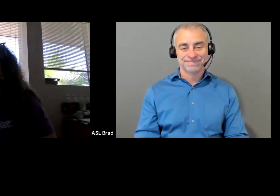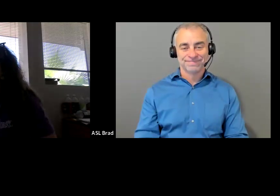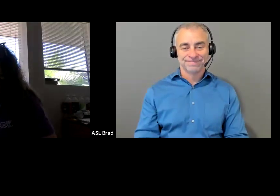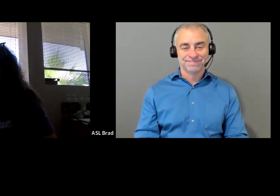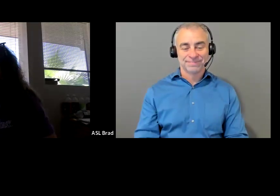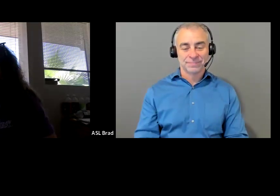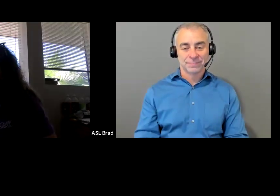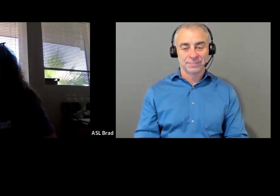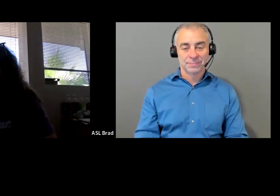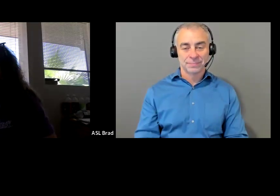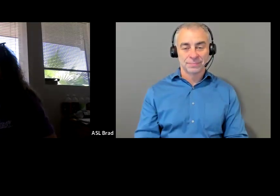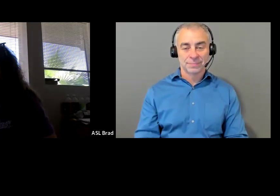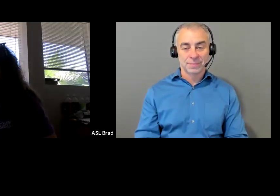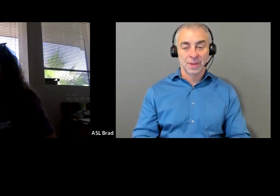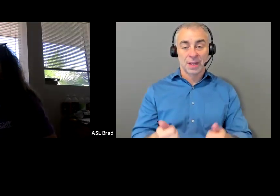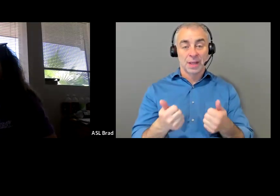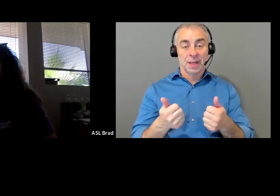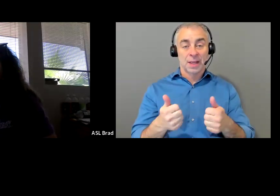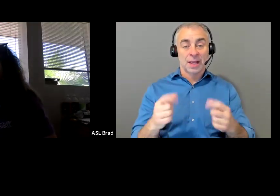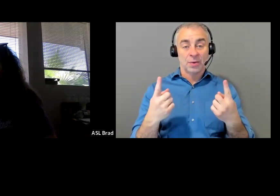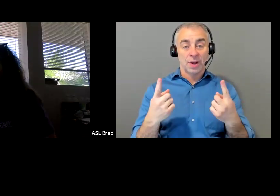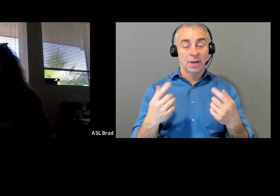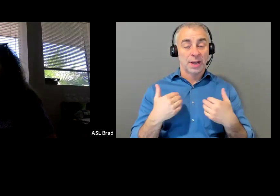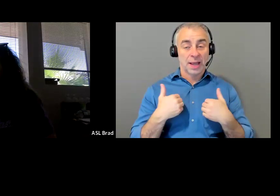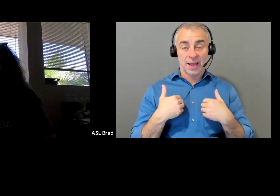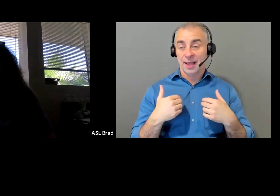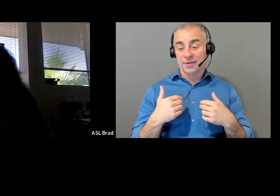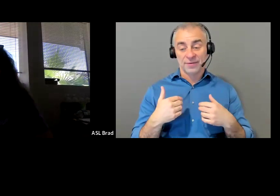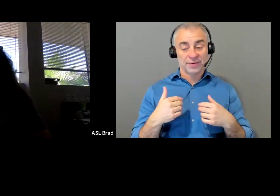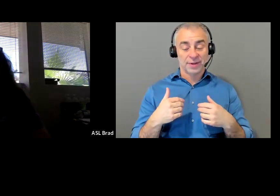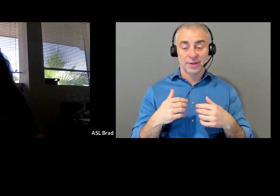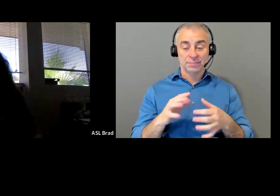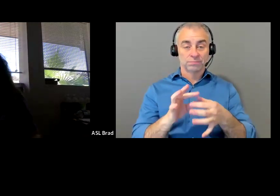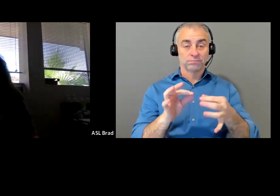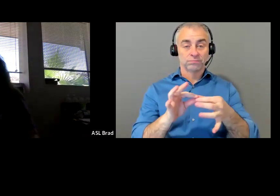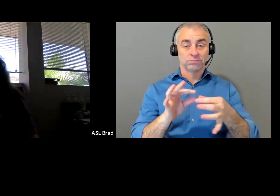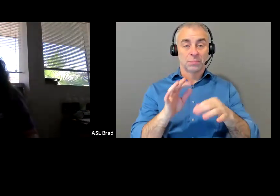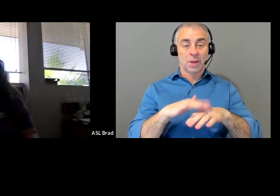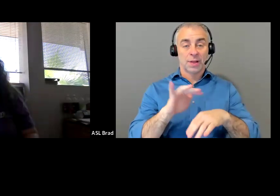Does anyone else have anything on the topic?